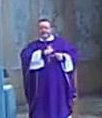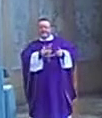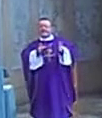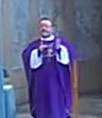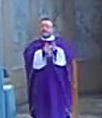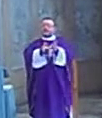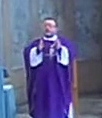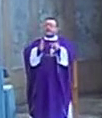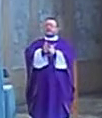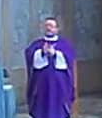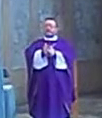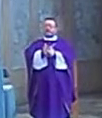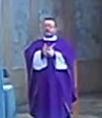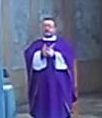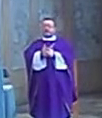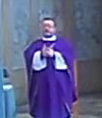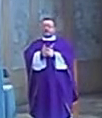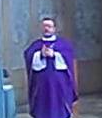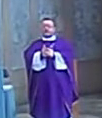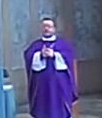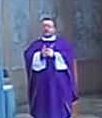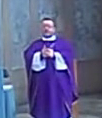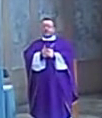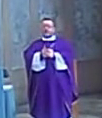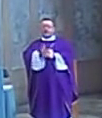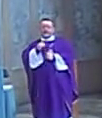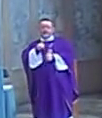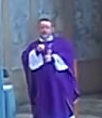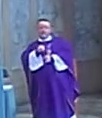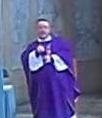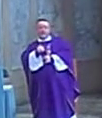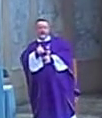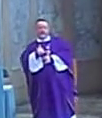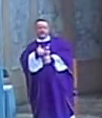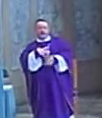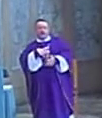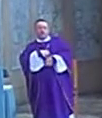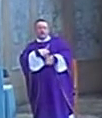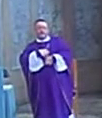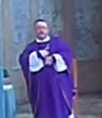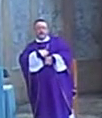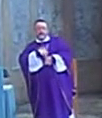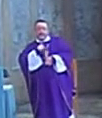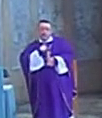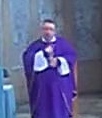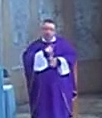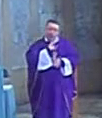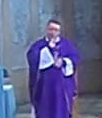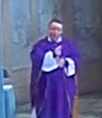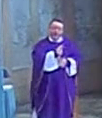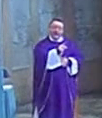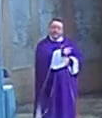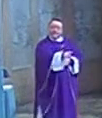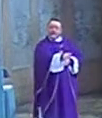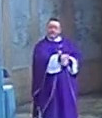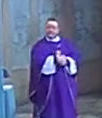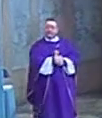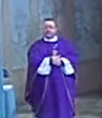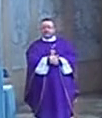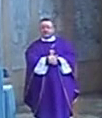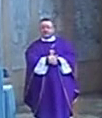need jesus when perhaps we're afraid to go looking for